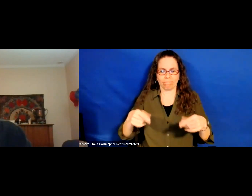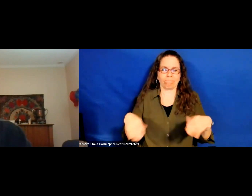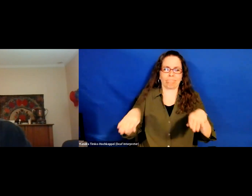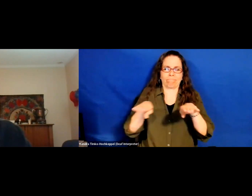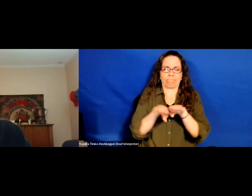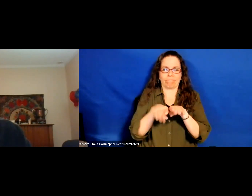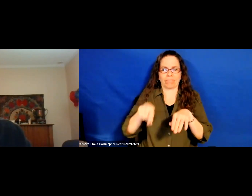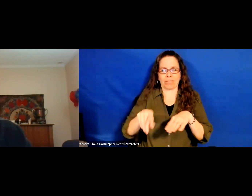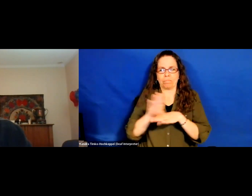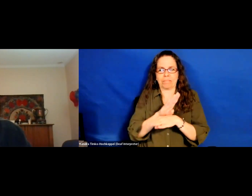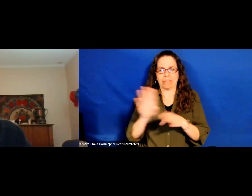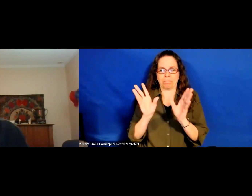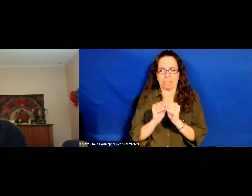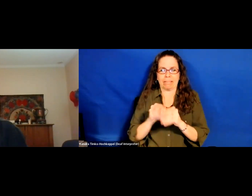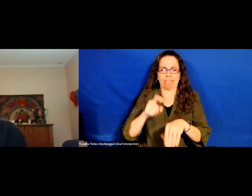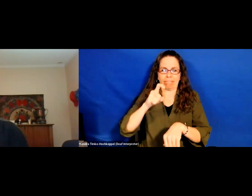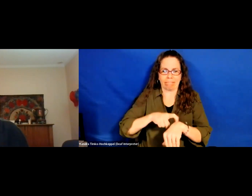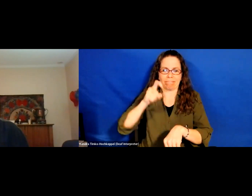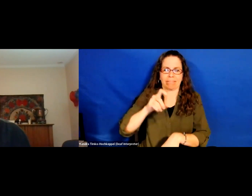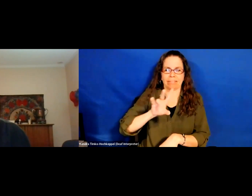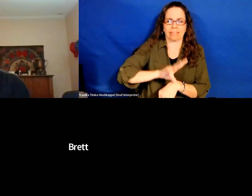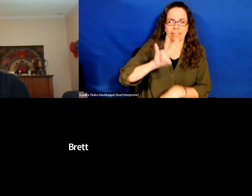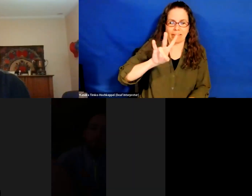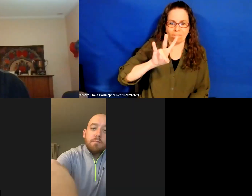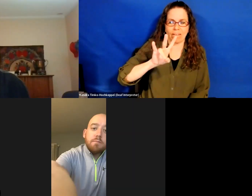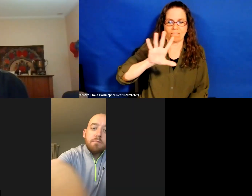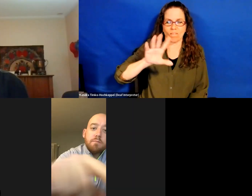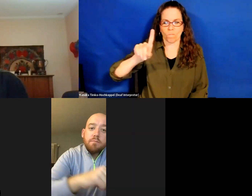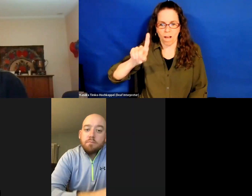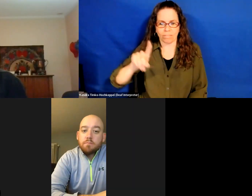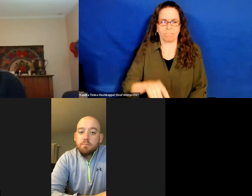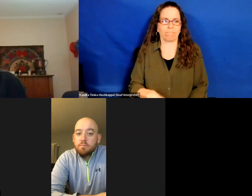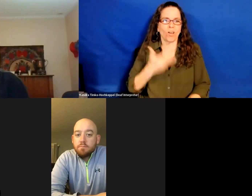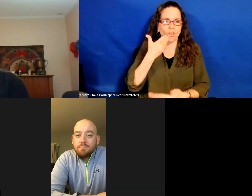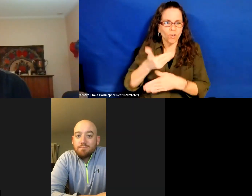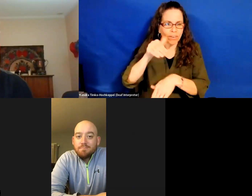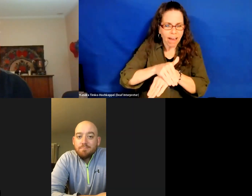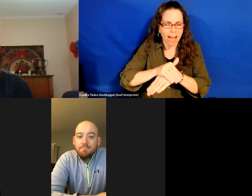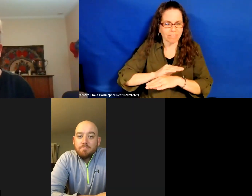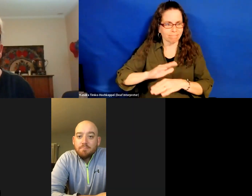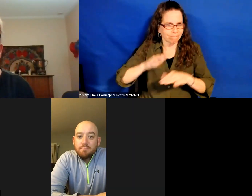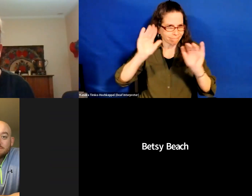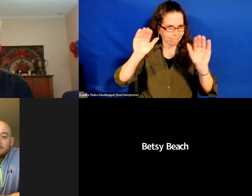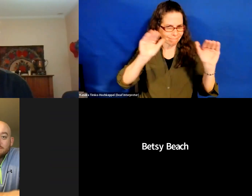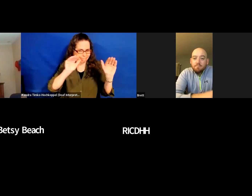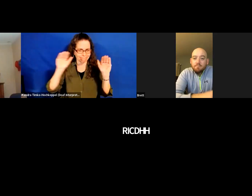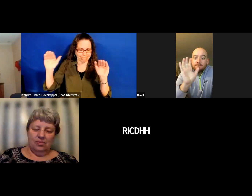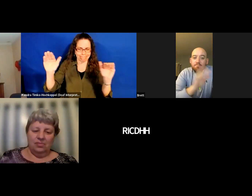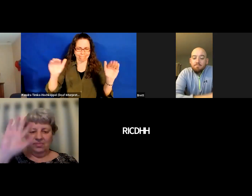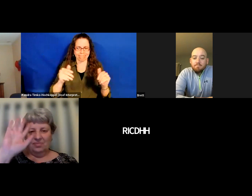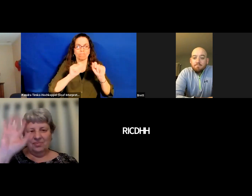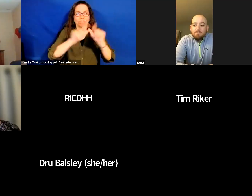7:51. So everybody go out and have a nice evening. Thank you. You put on your camera so we can say goodbye.